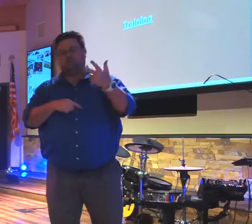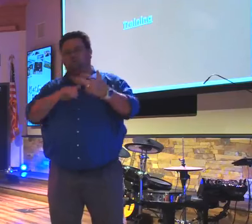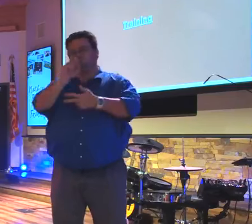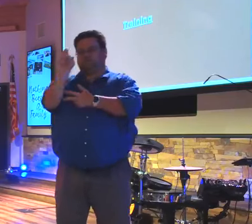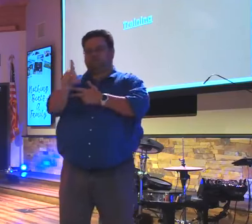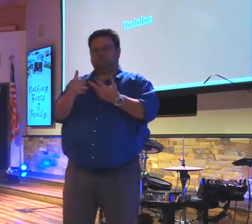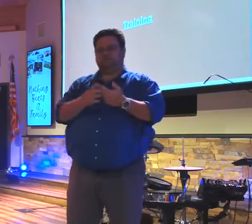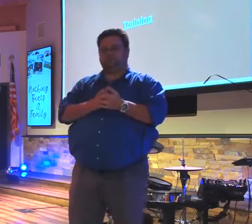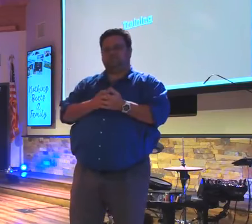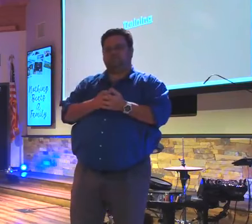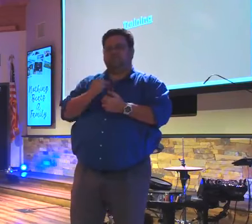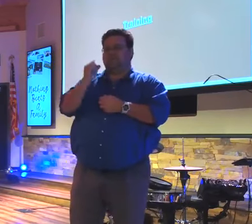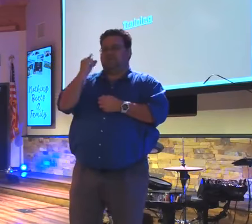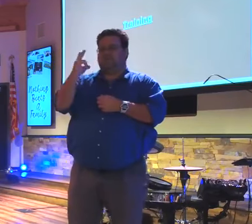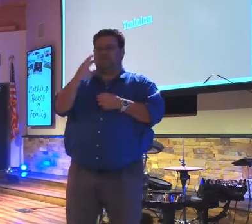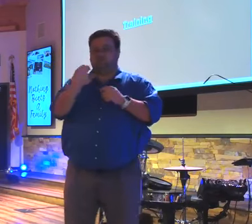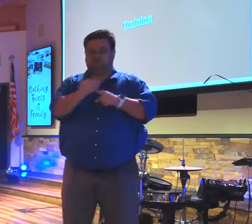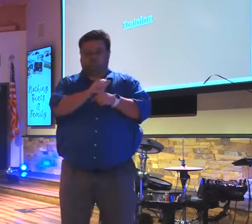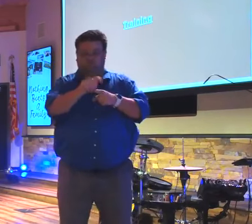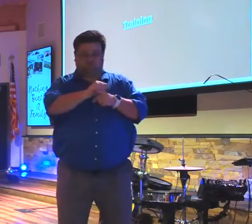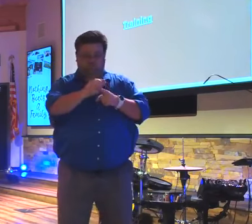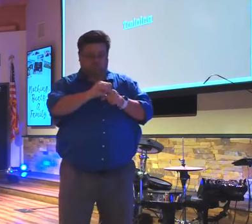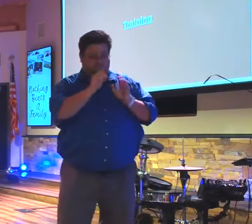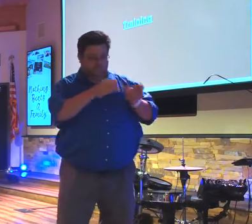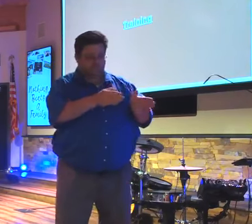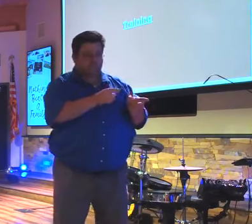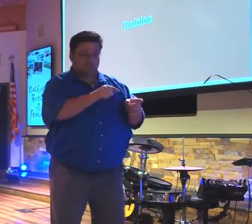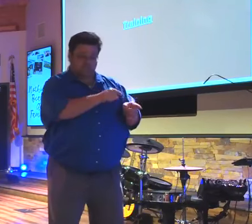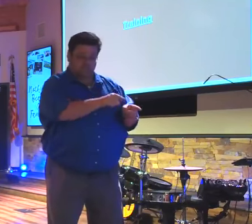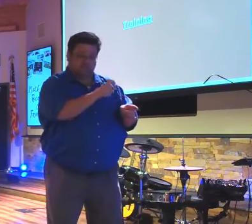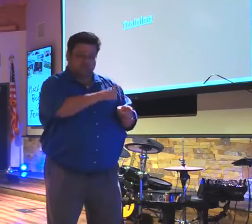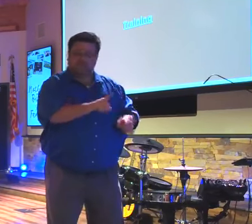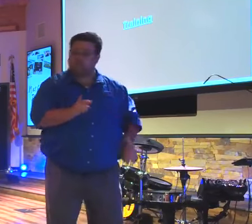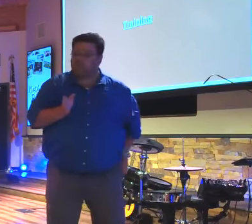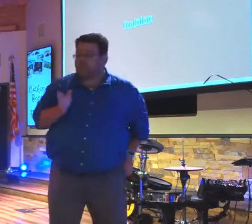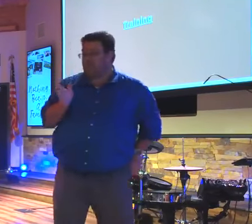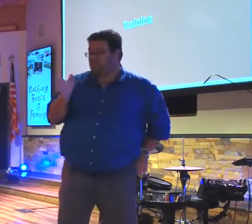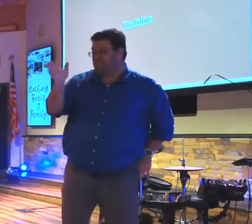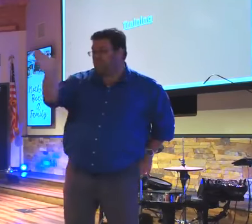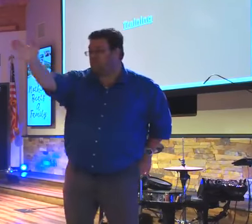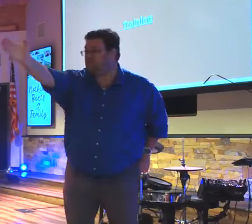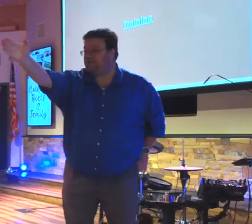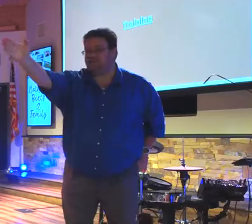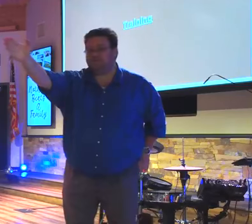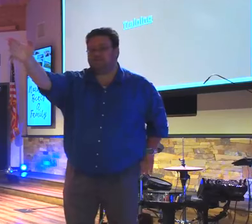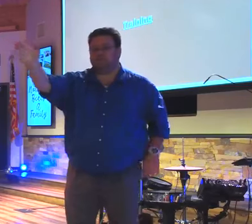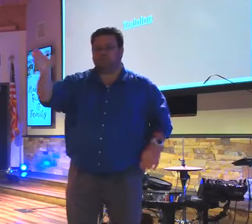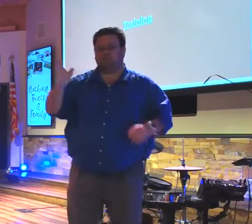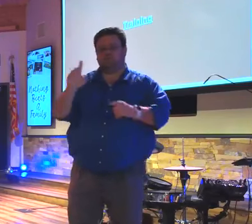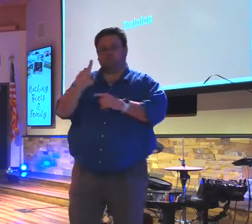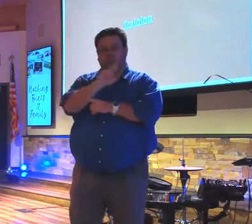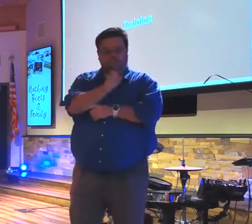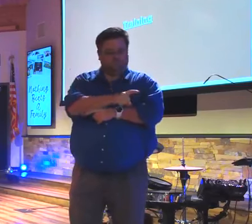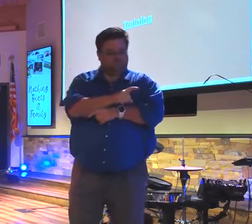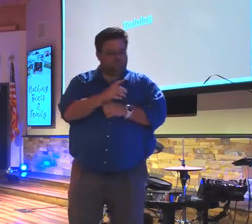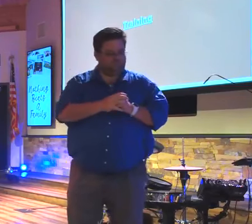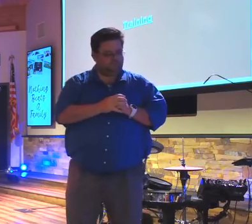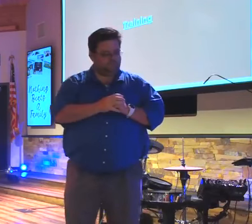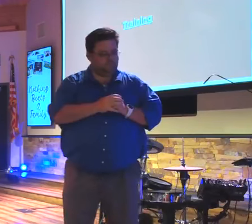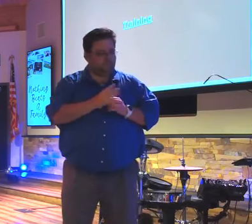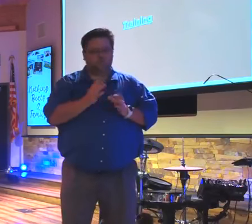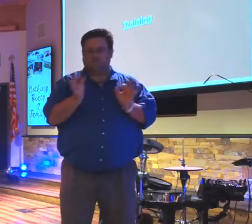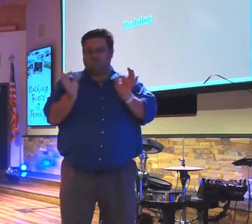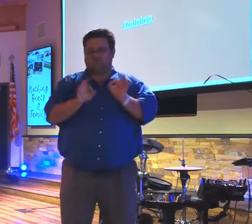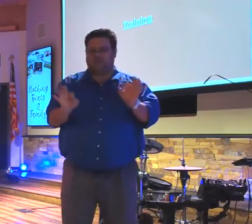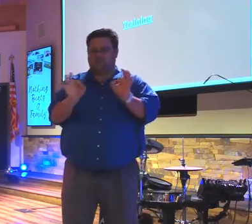questions. If I'm training my child to take a definite course, then that would lead me to ask questions like, what